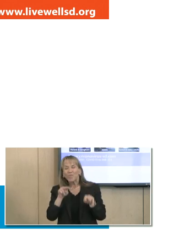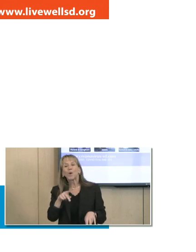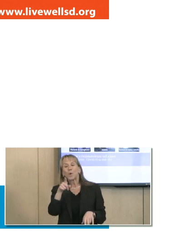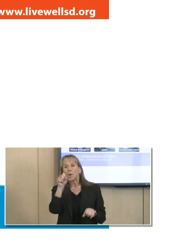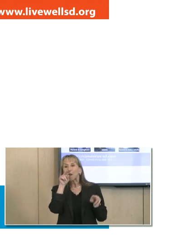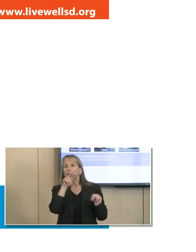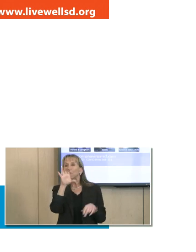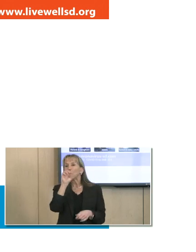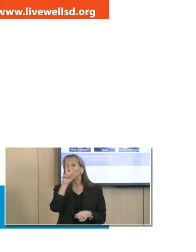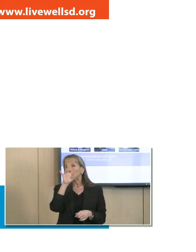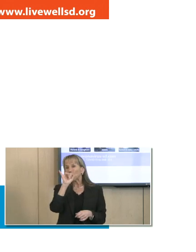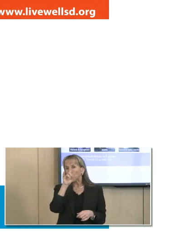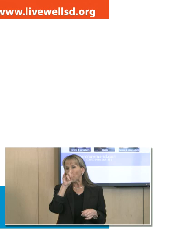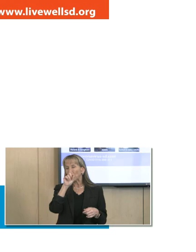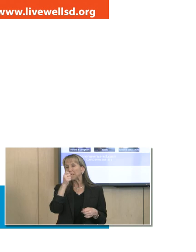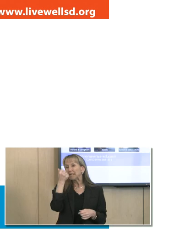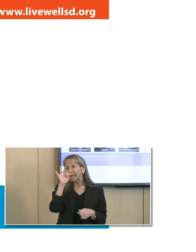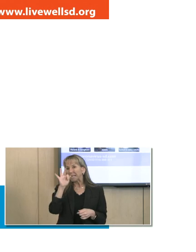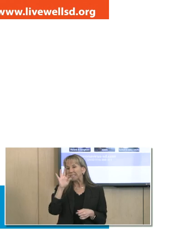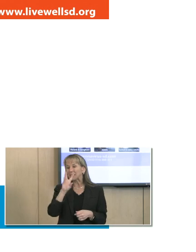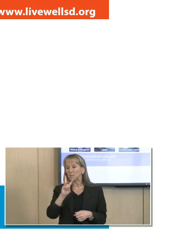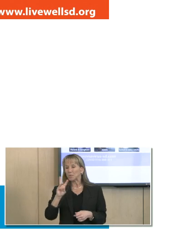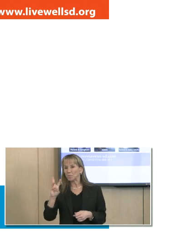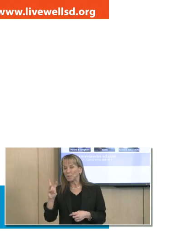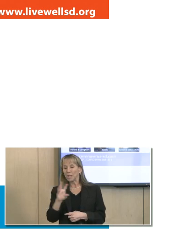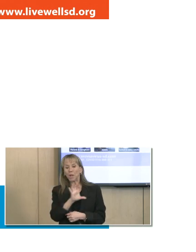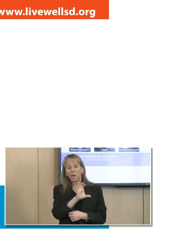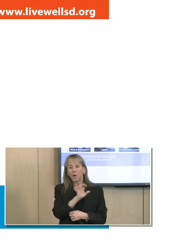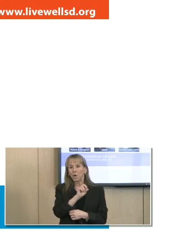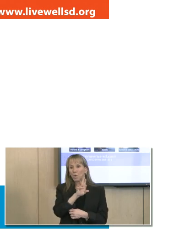at our COVID-19 website,